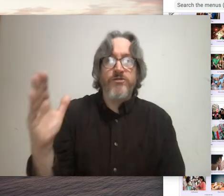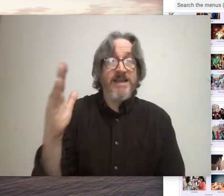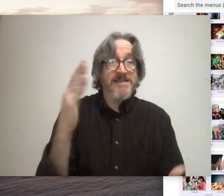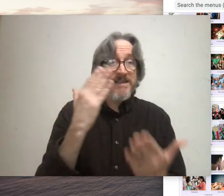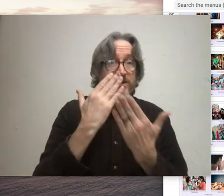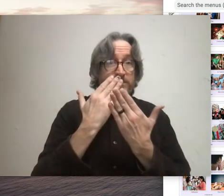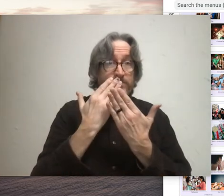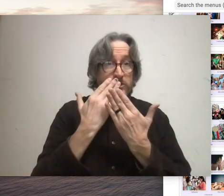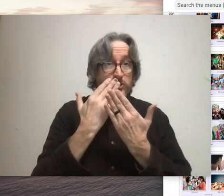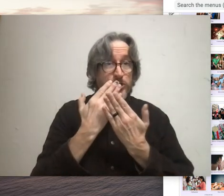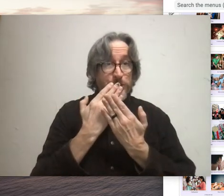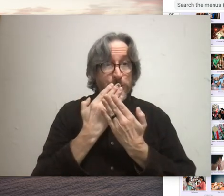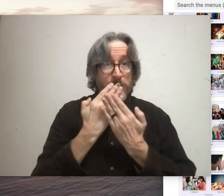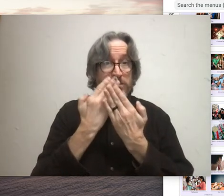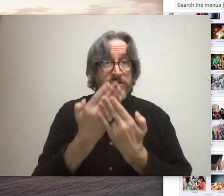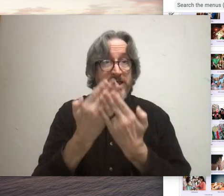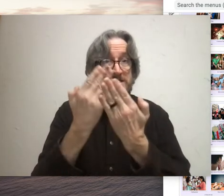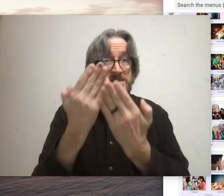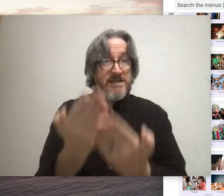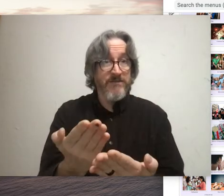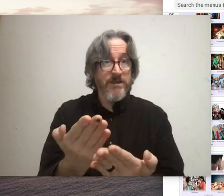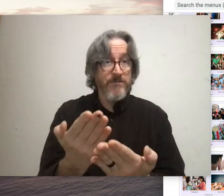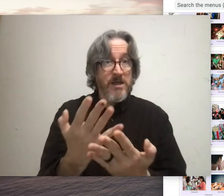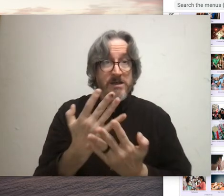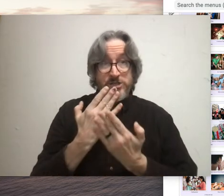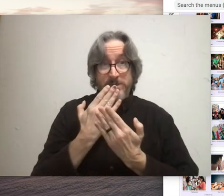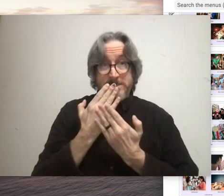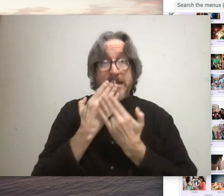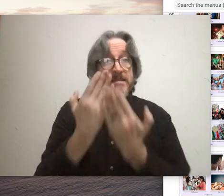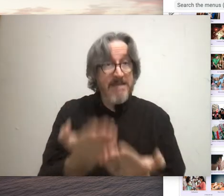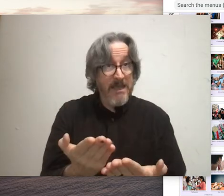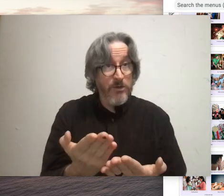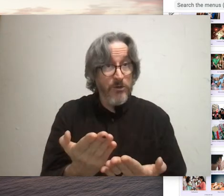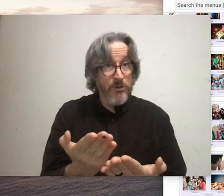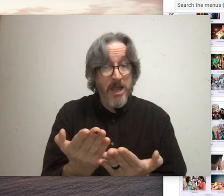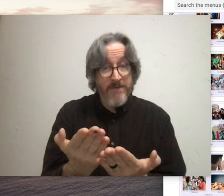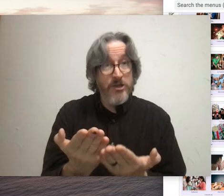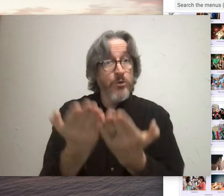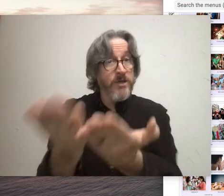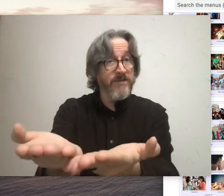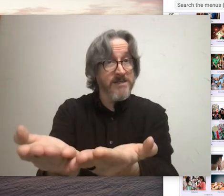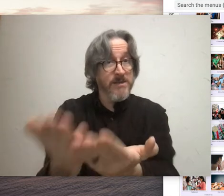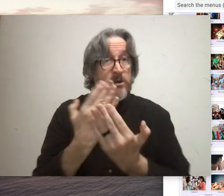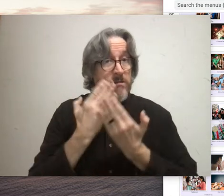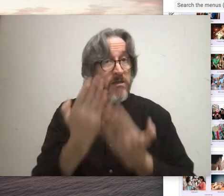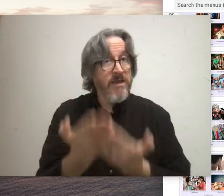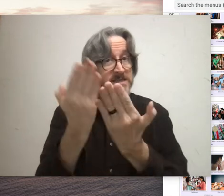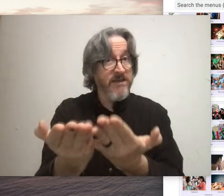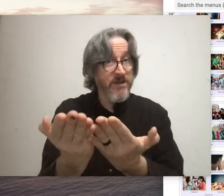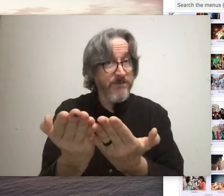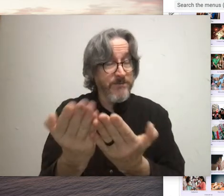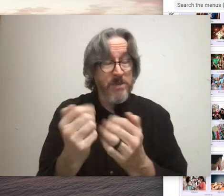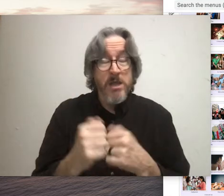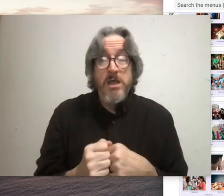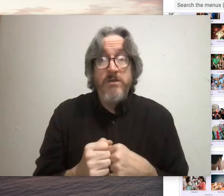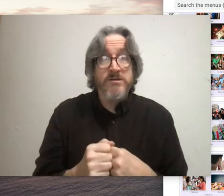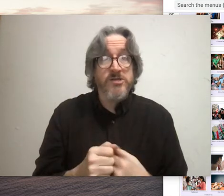So Thanksgiving, there's two Thanksgiving. So it's like thank you, and then you give it to someone.